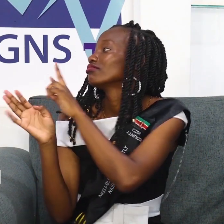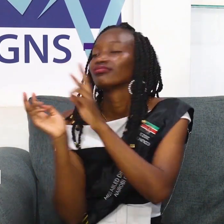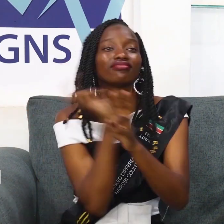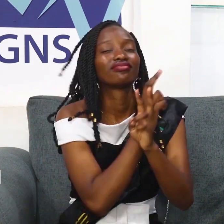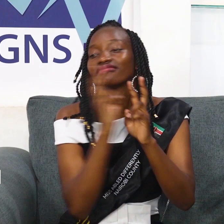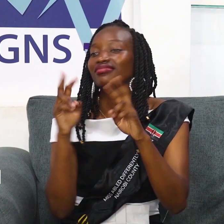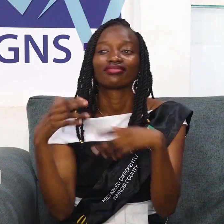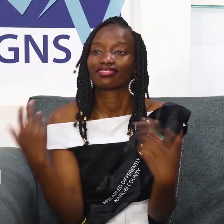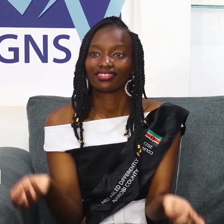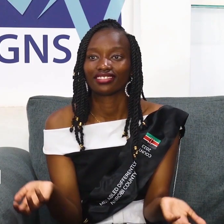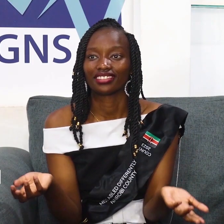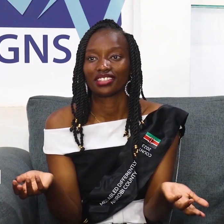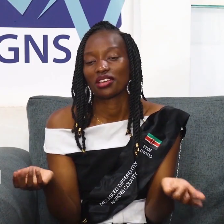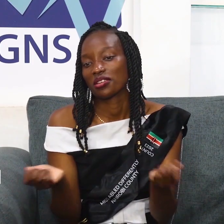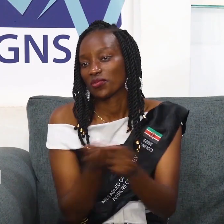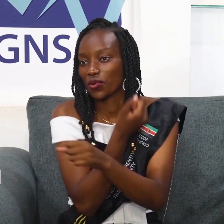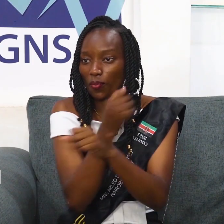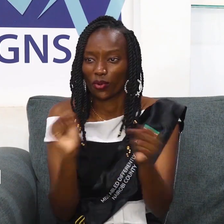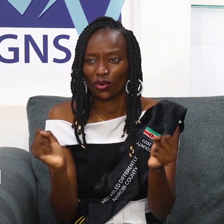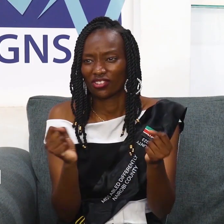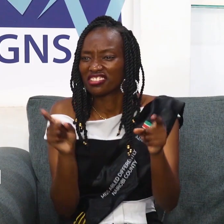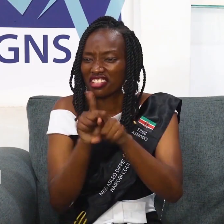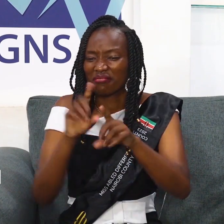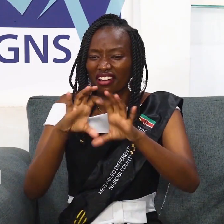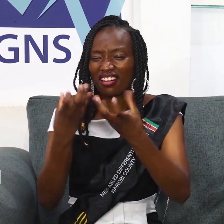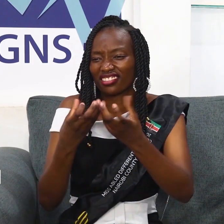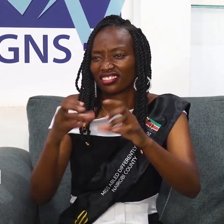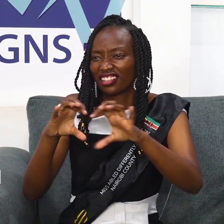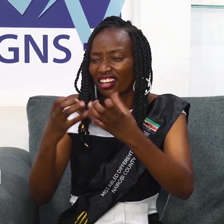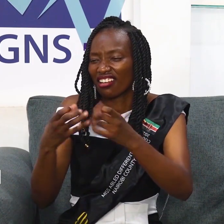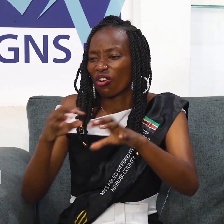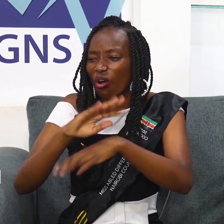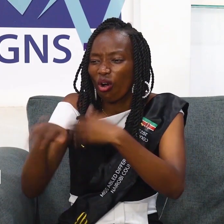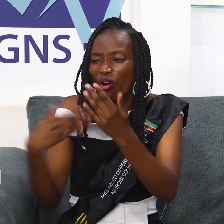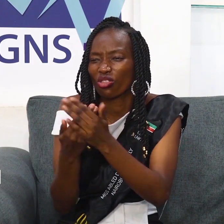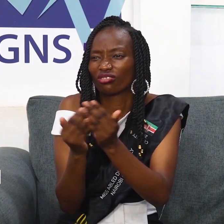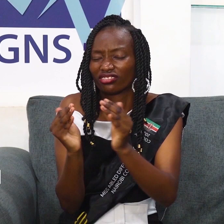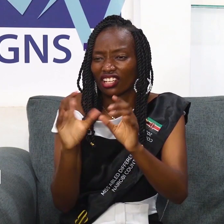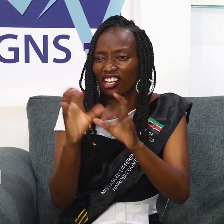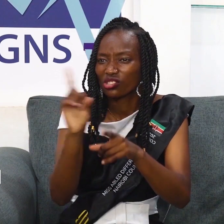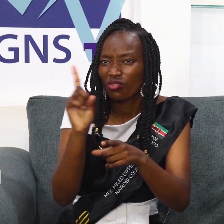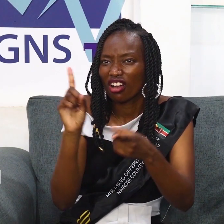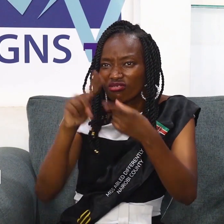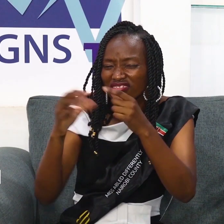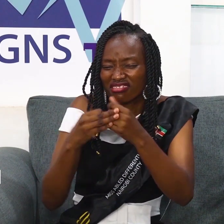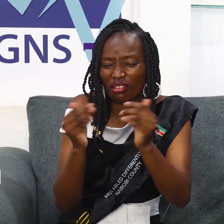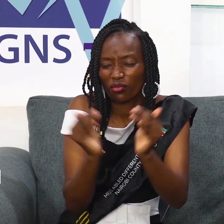focused on making sure that when maybe learning is in progress, most students are able to focus and not everyone